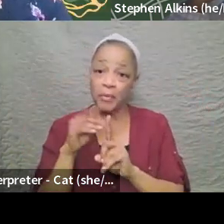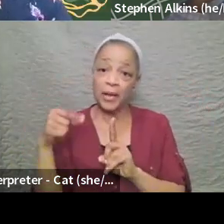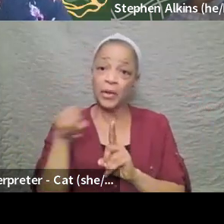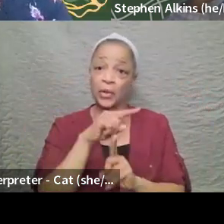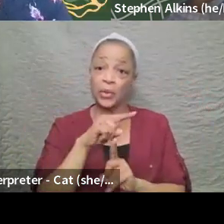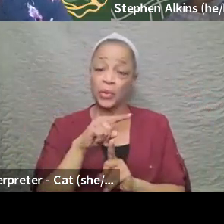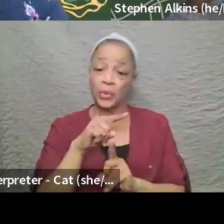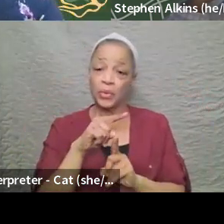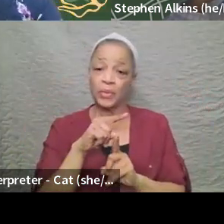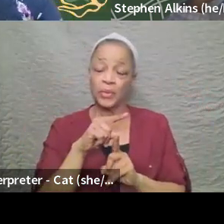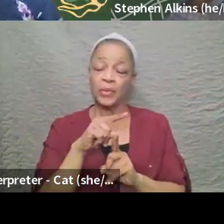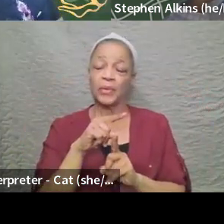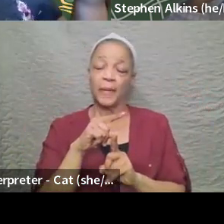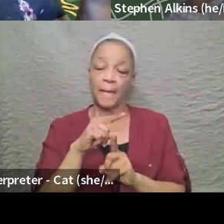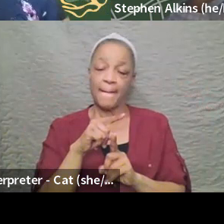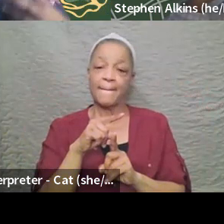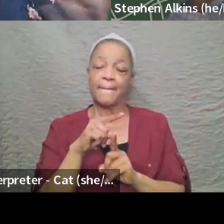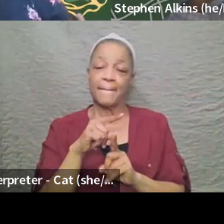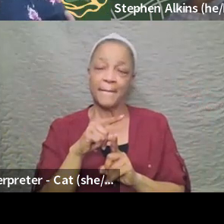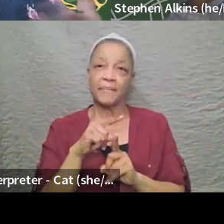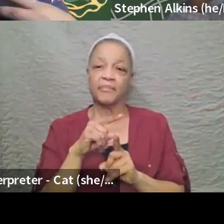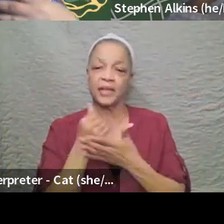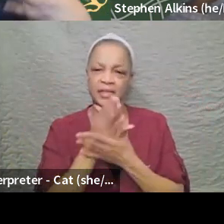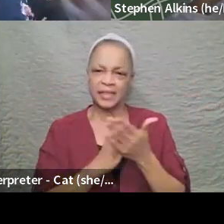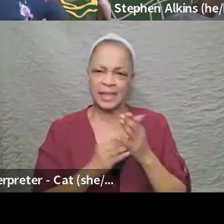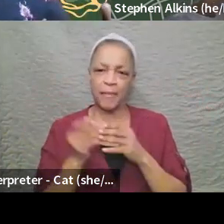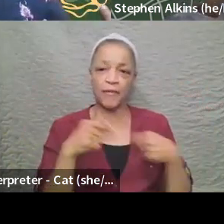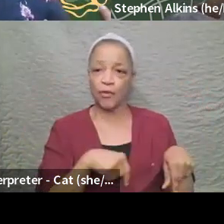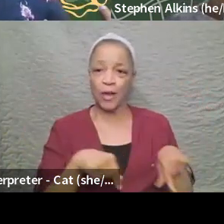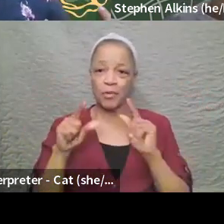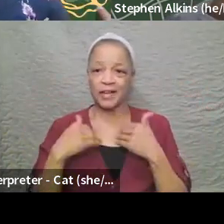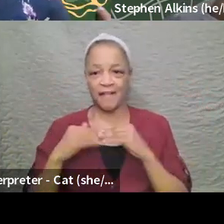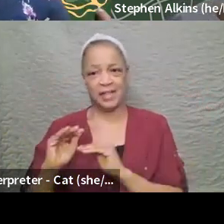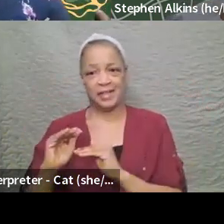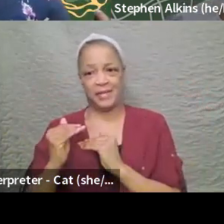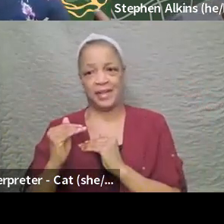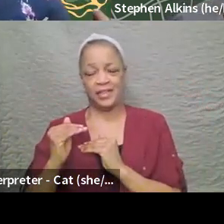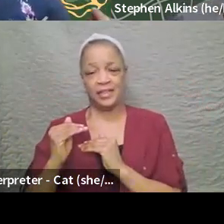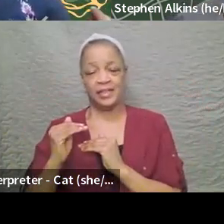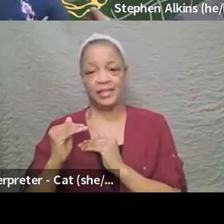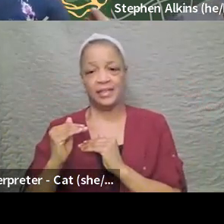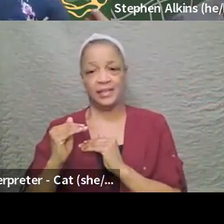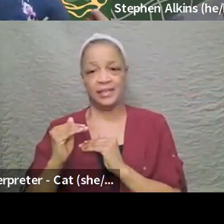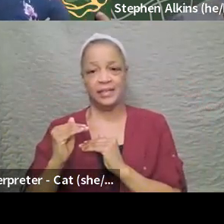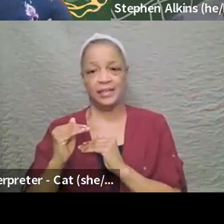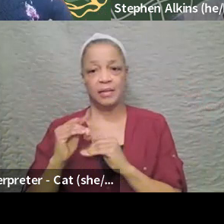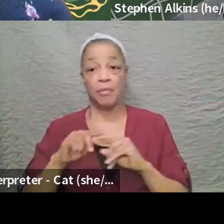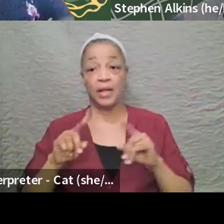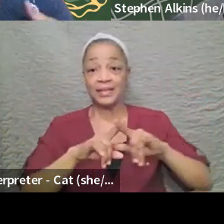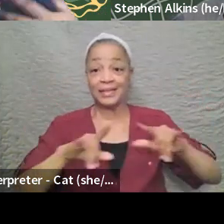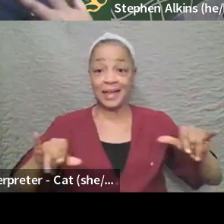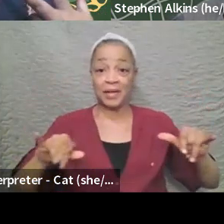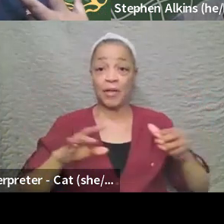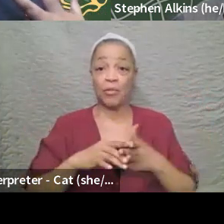the limitations of some of those frameworks, but also the need